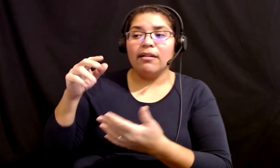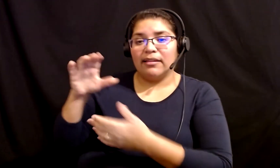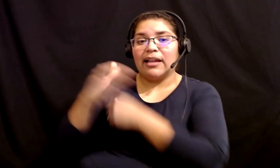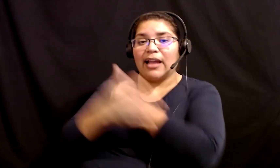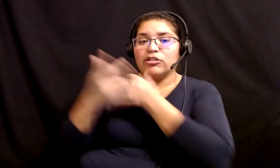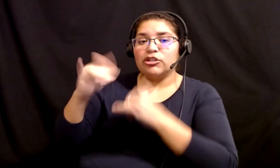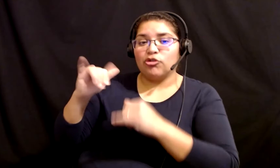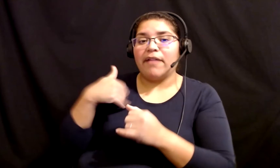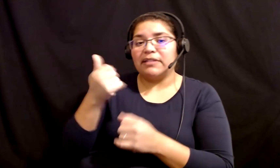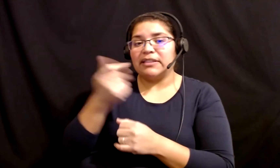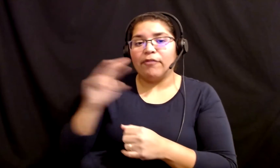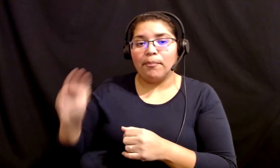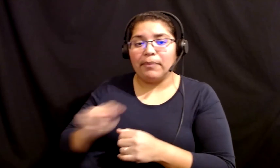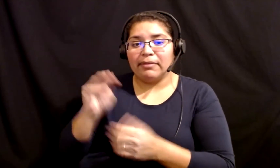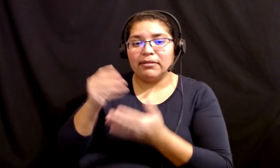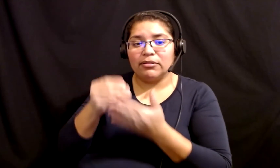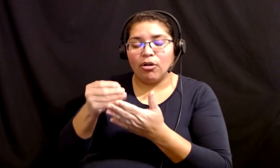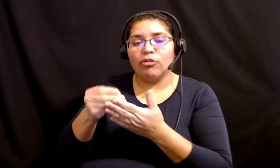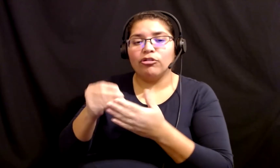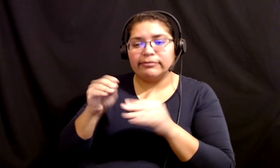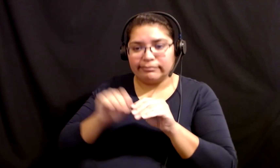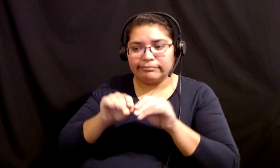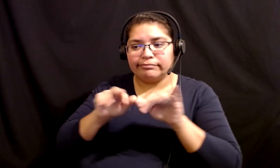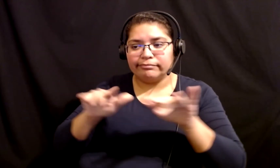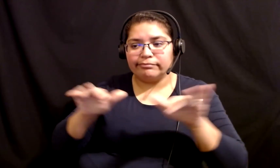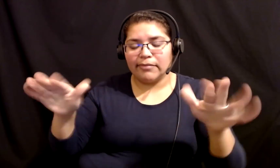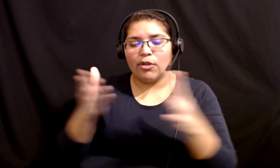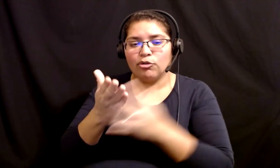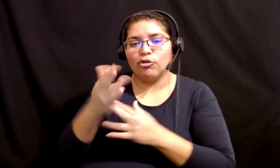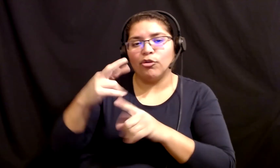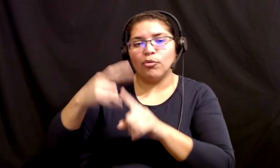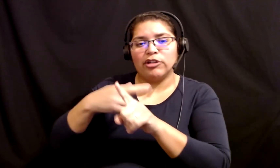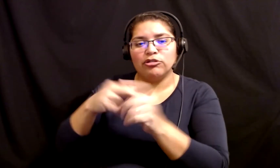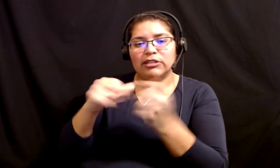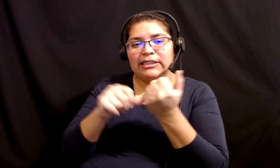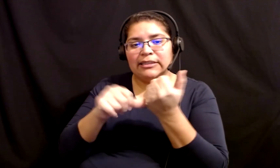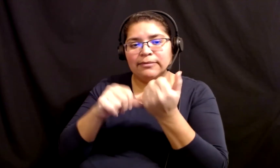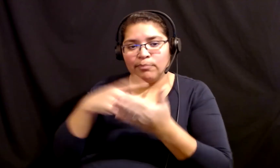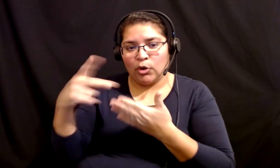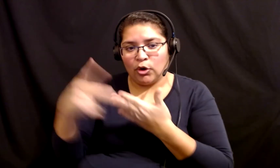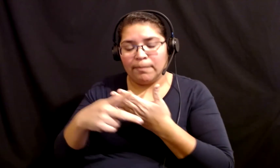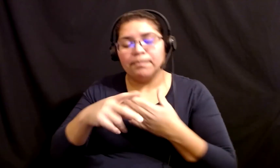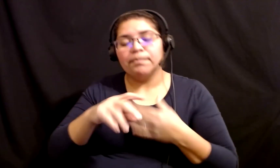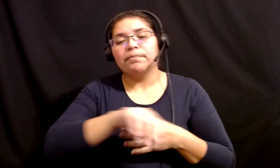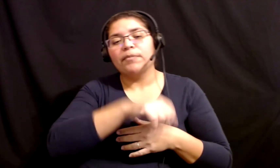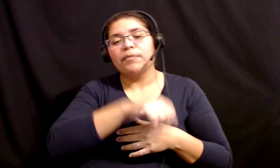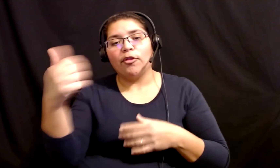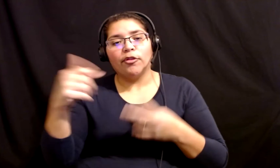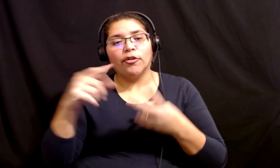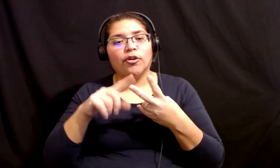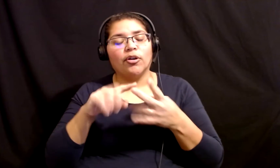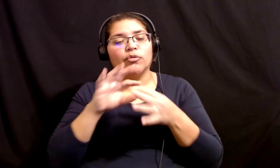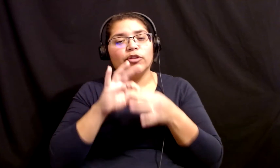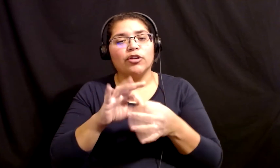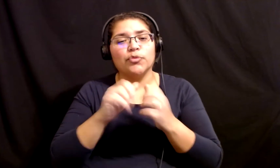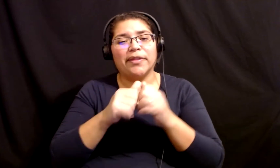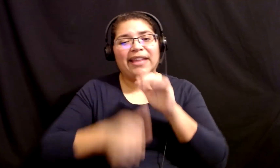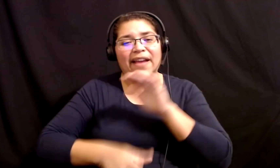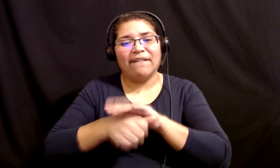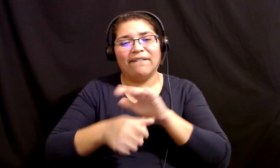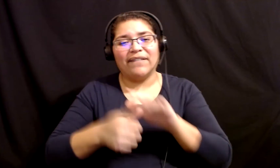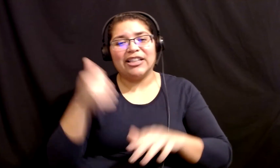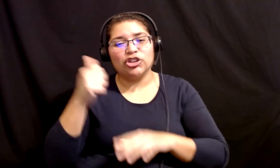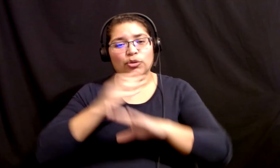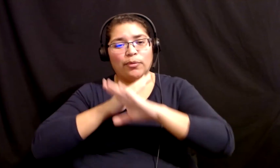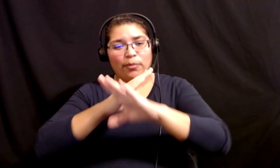we're distributing via the emergency rental assistance program. The other thing, in terms of eviction prevention